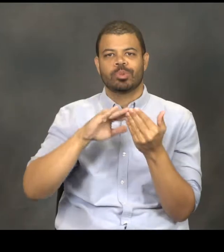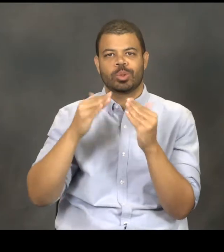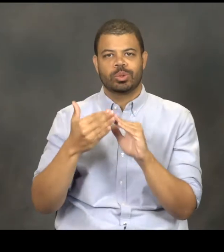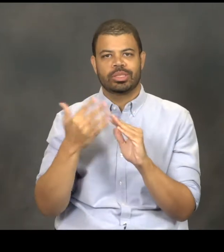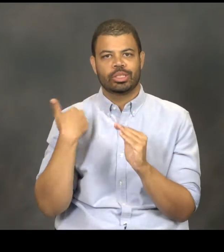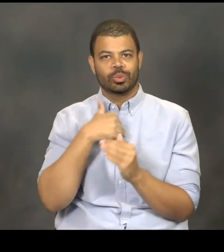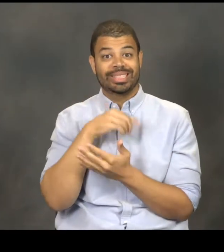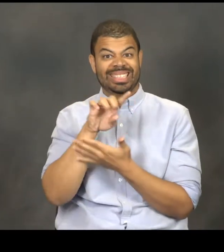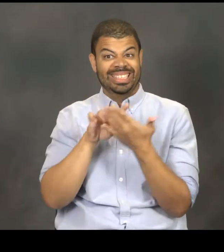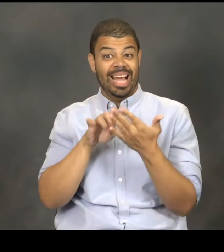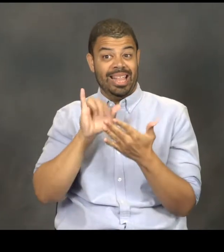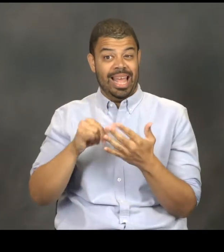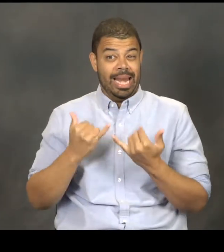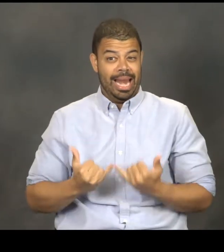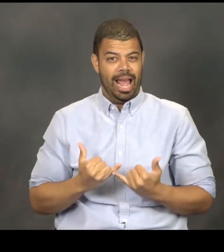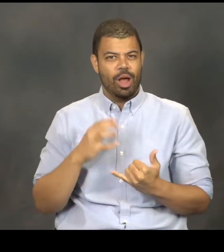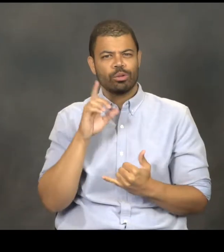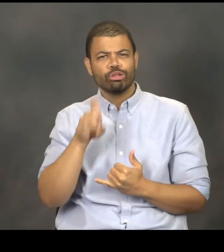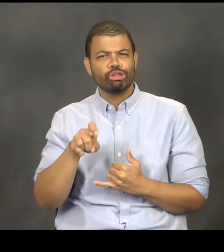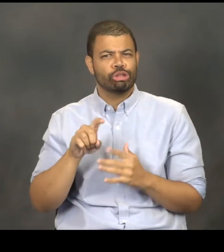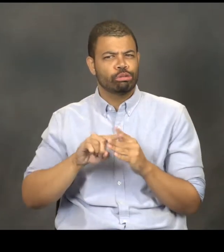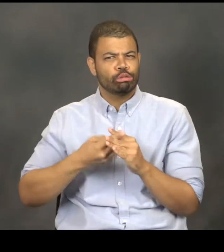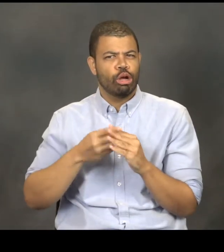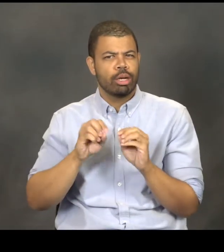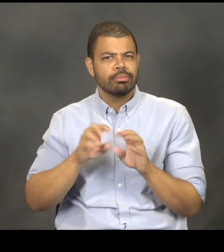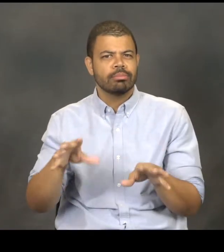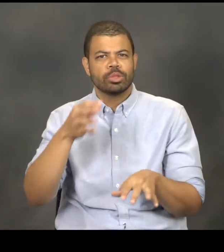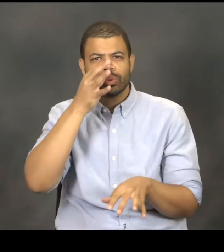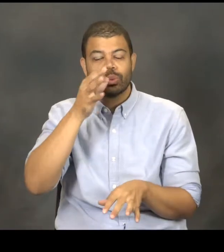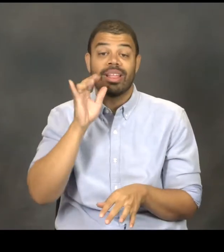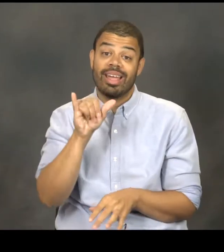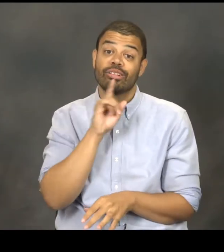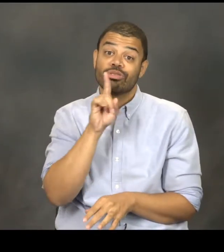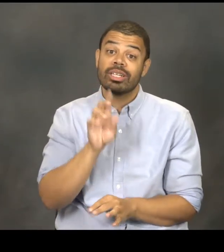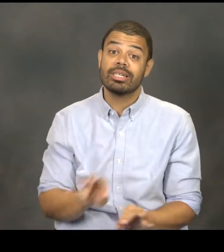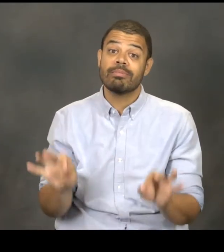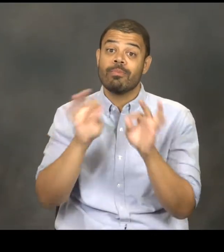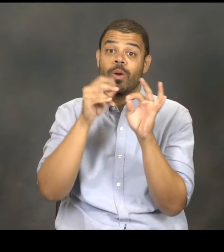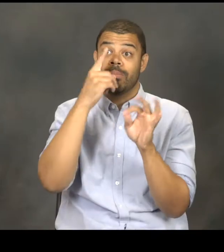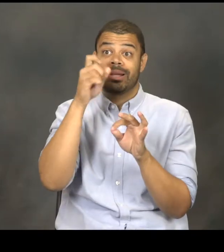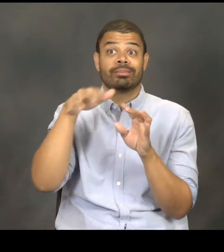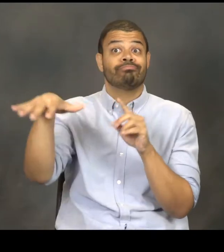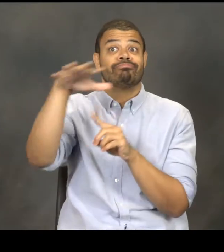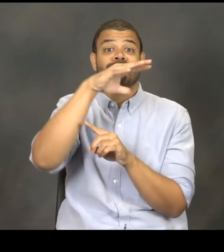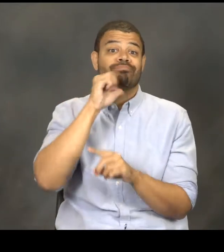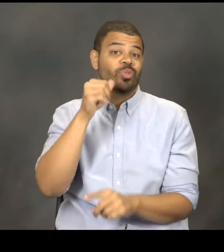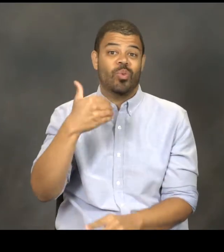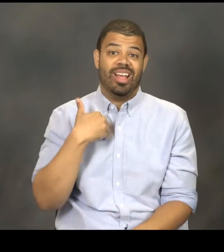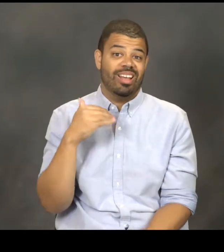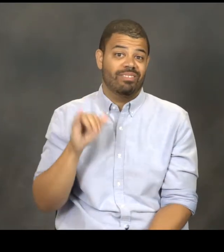design that, we should roll that out very soon. It's a big deal because it doesn't exist here.